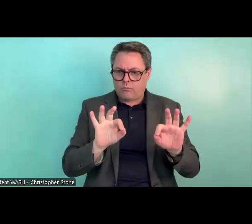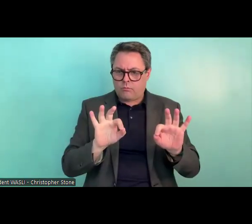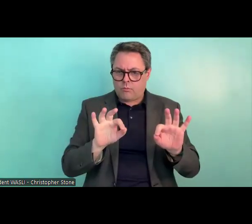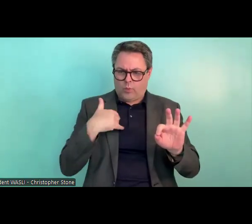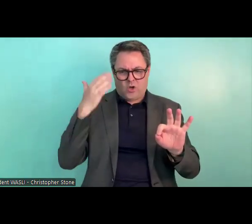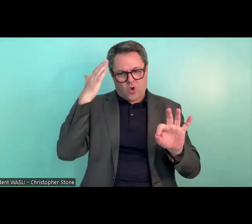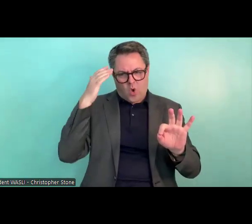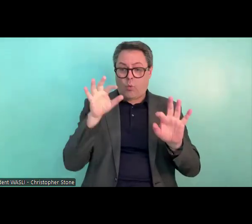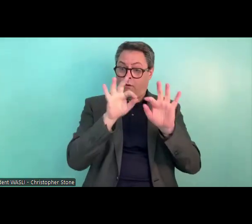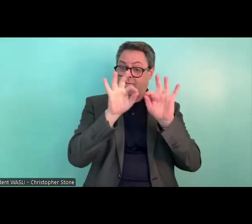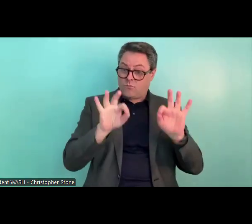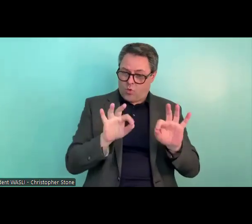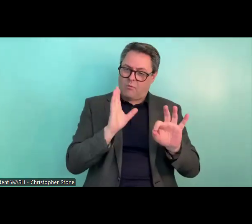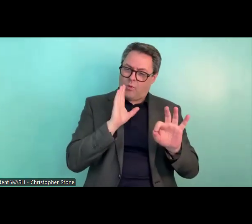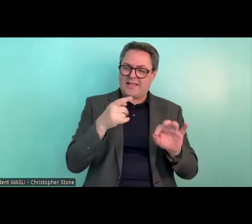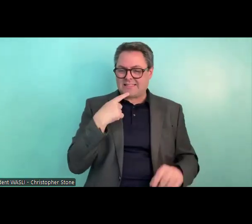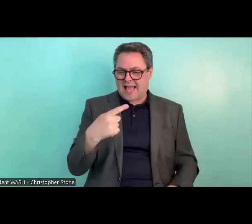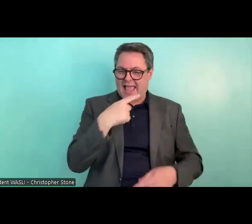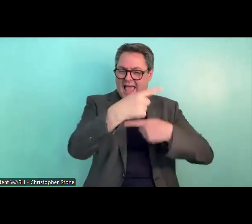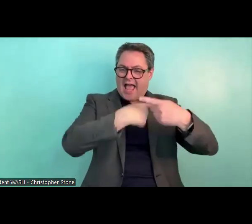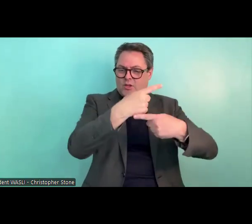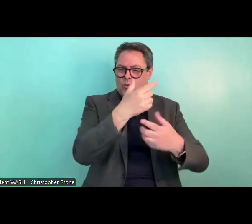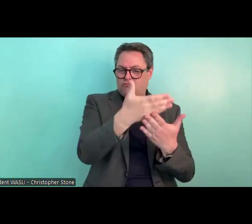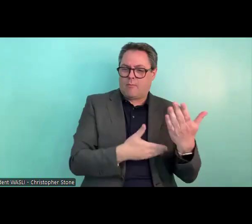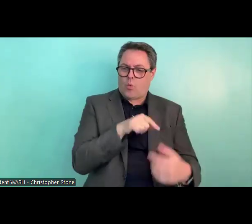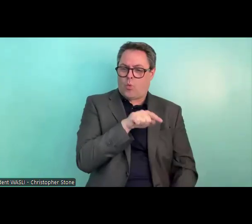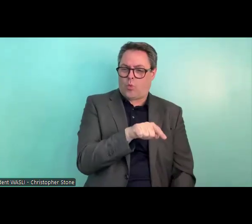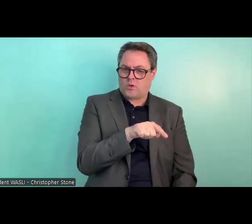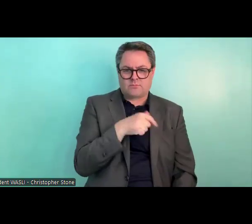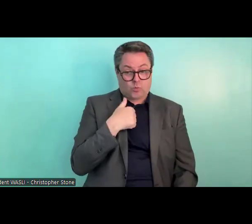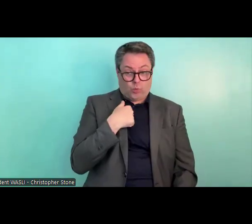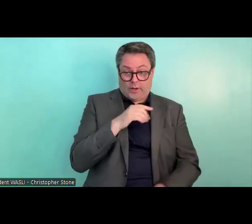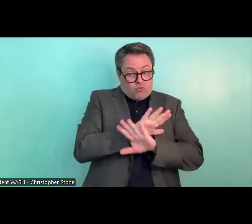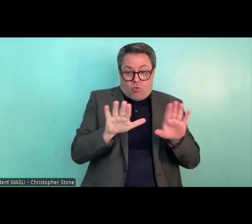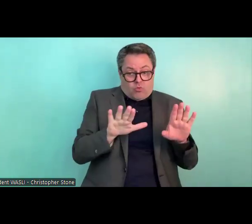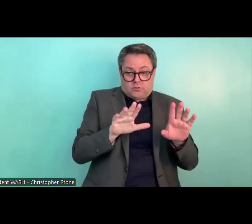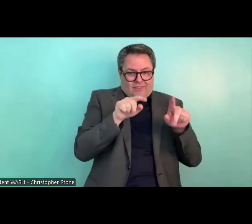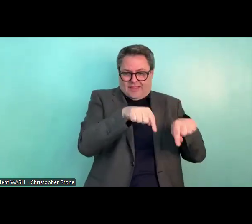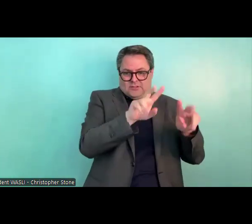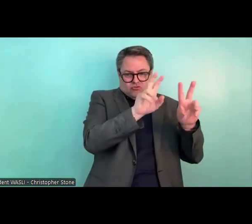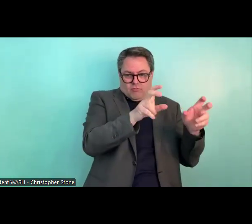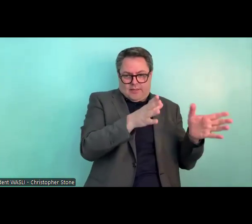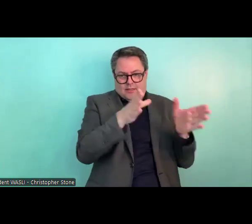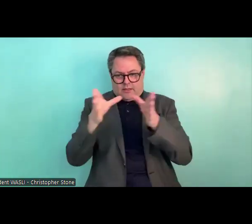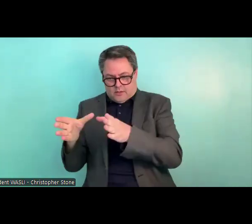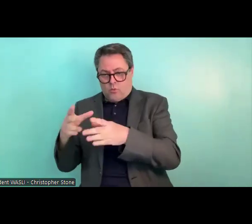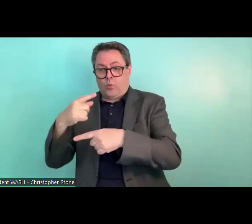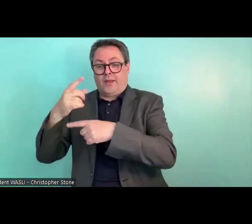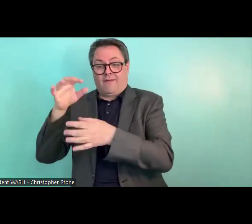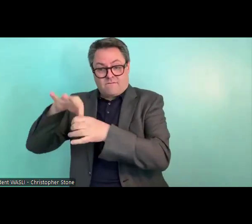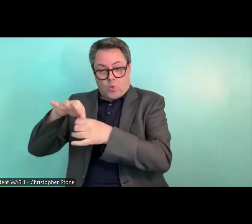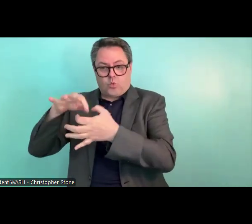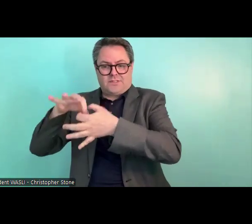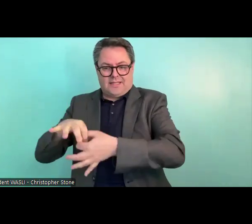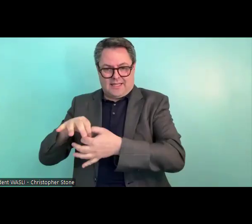So the technical team, can you send the Google form and it will say annual report, but we're not asking you to vote on